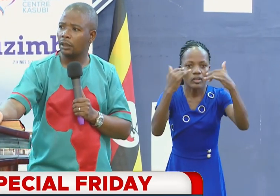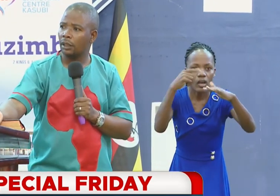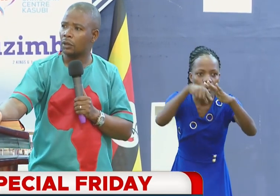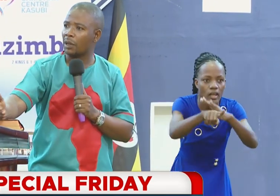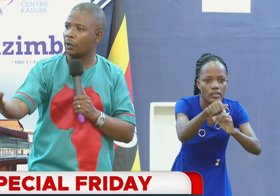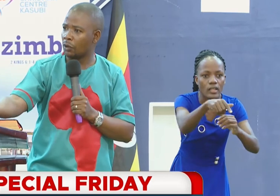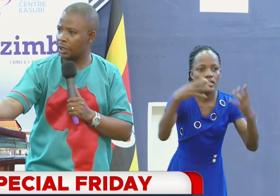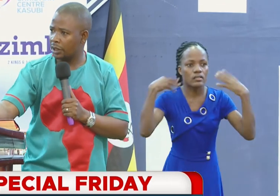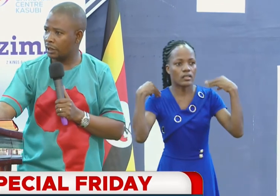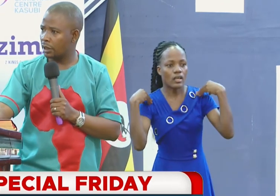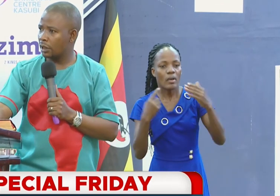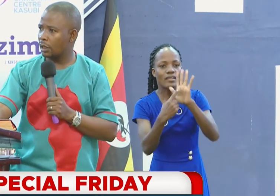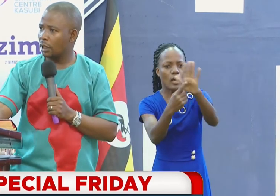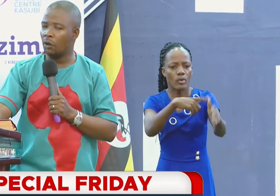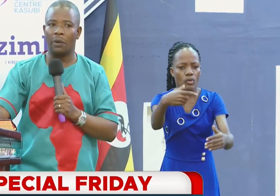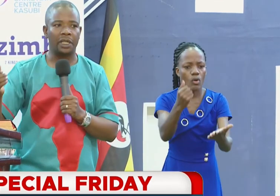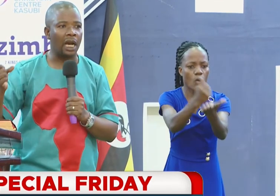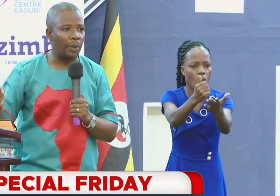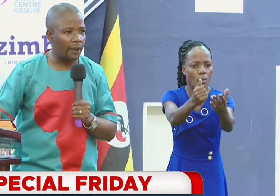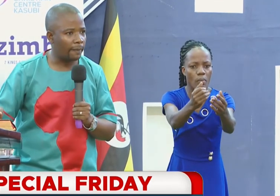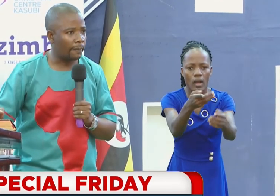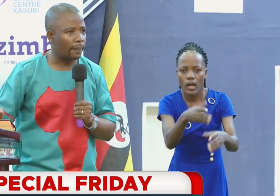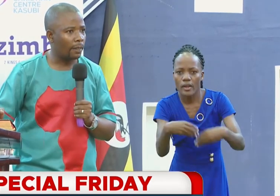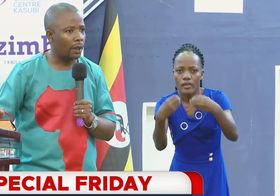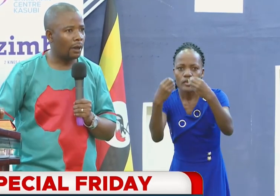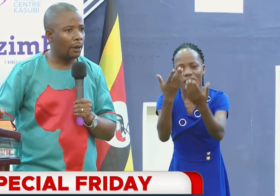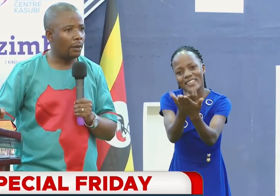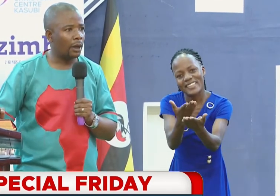to the bank, you request for a loan, you